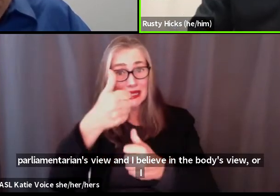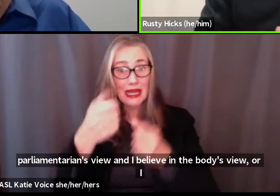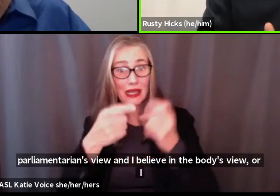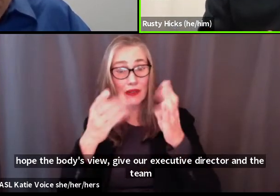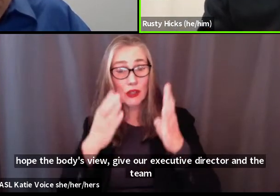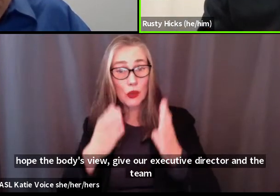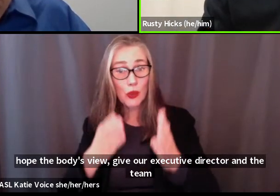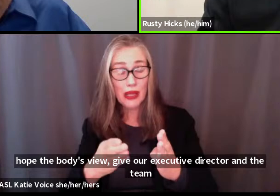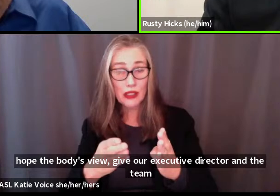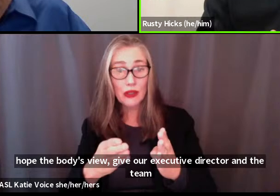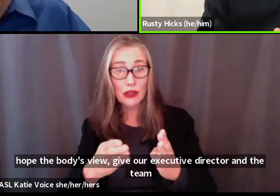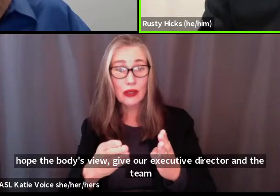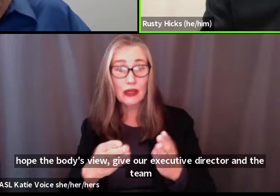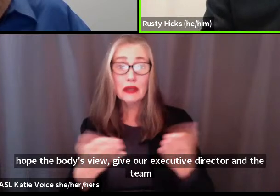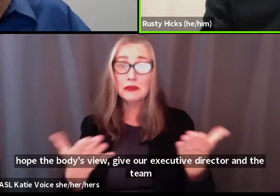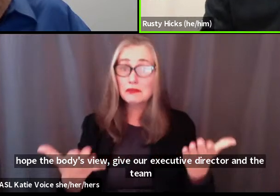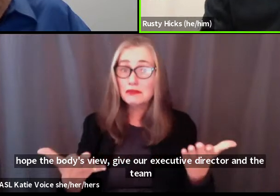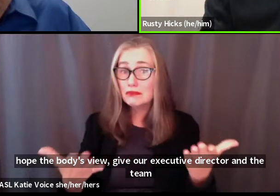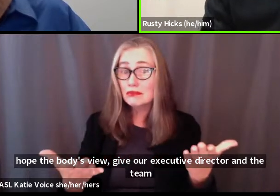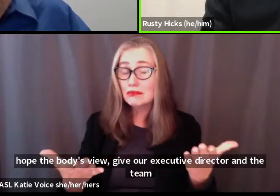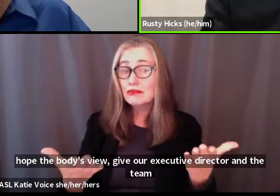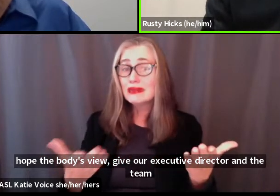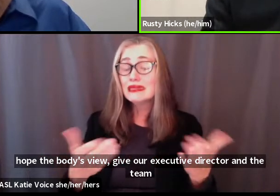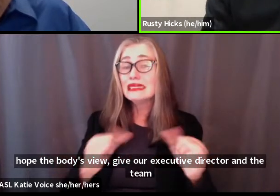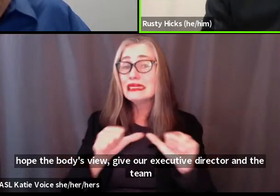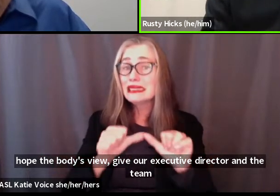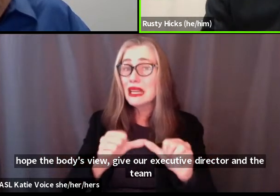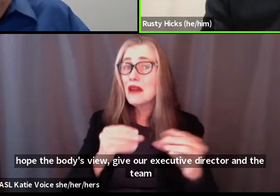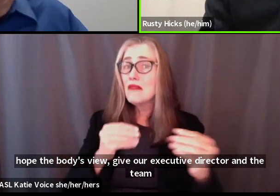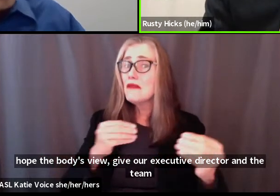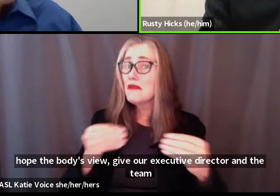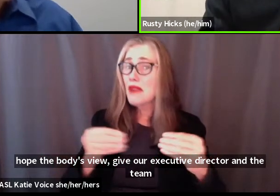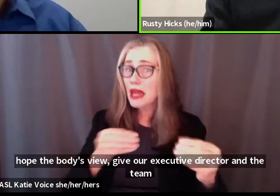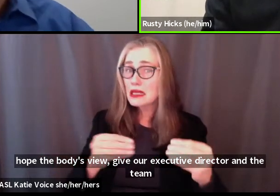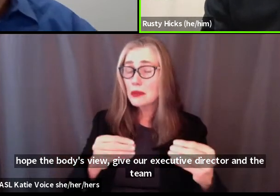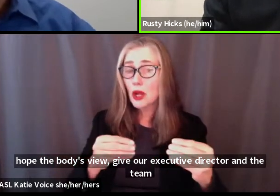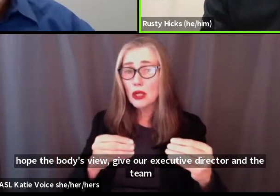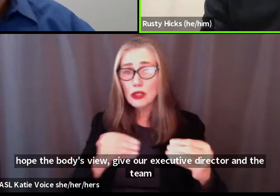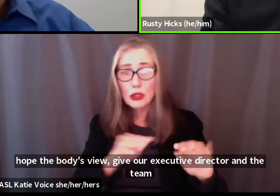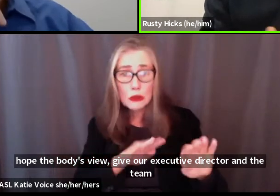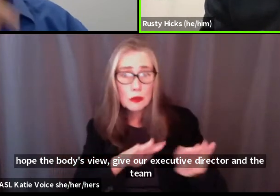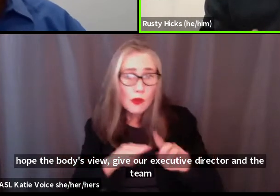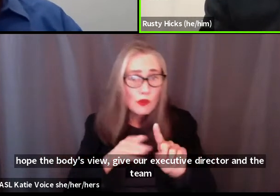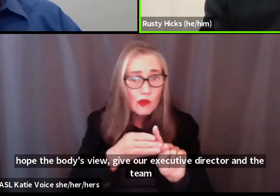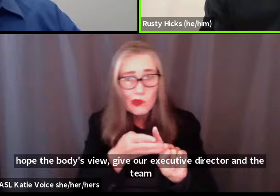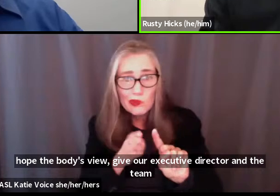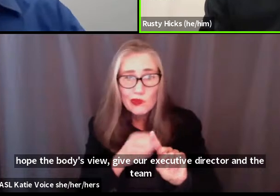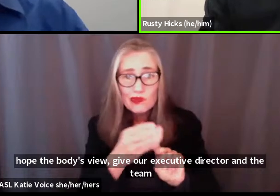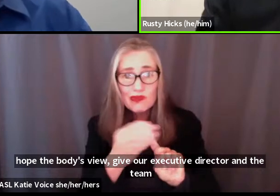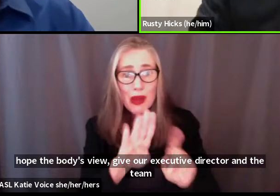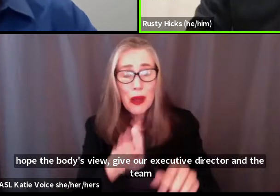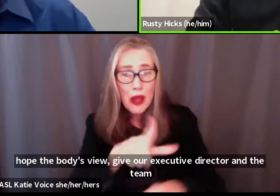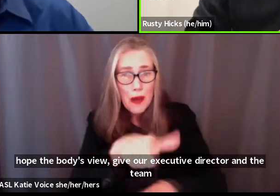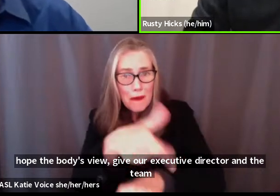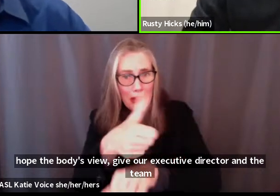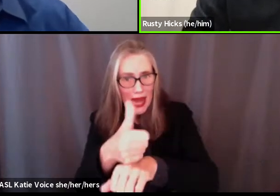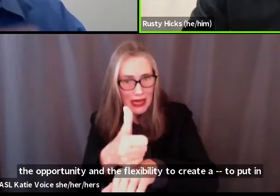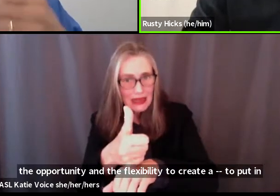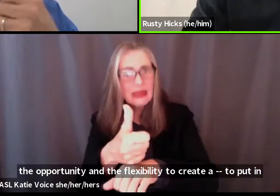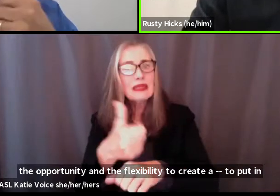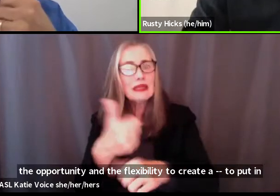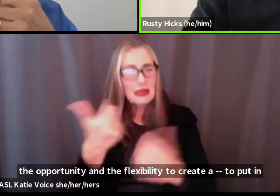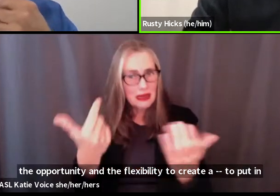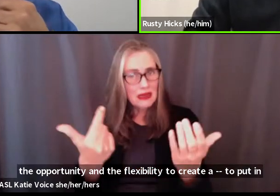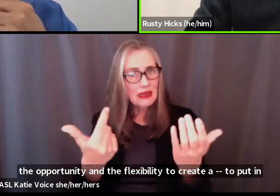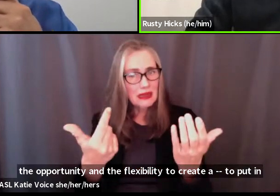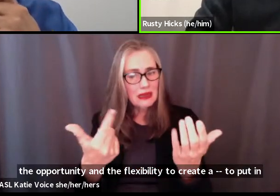and the flexibility to create to put in place the necessary